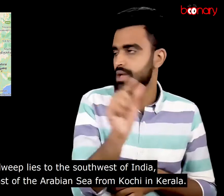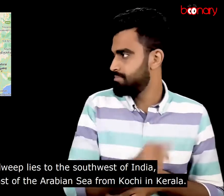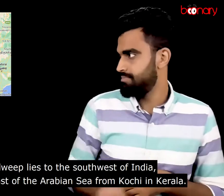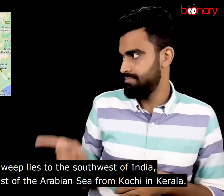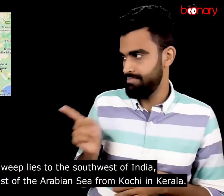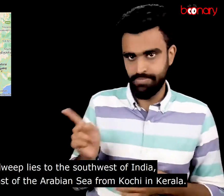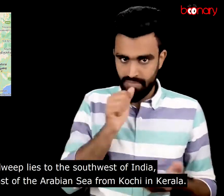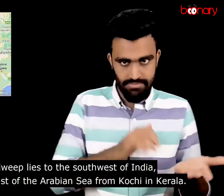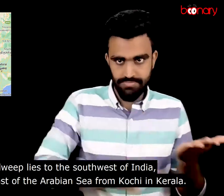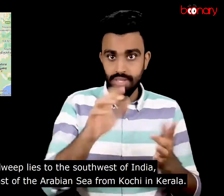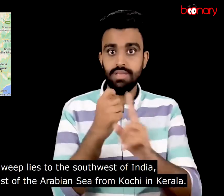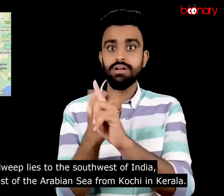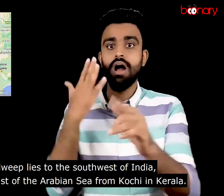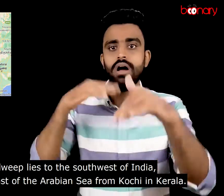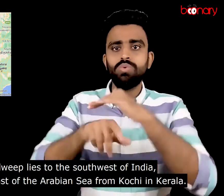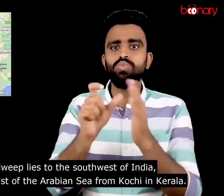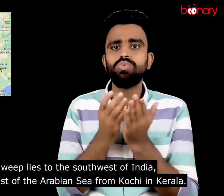from Pochi in Kerala.